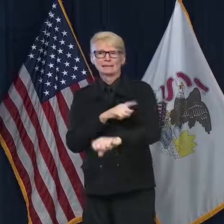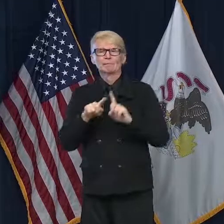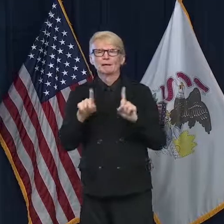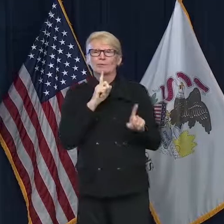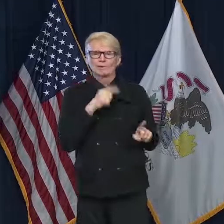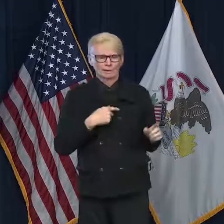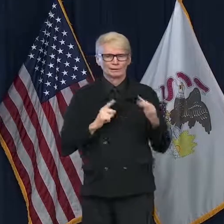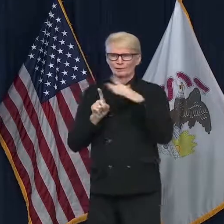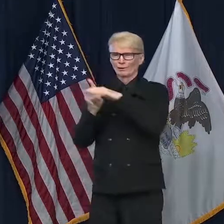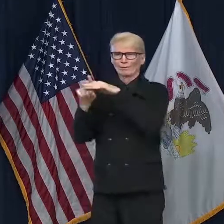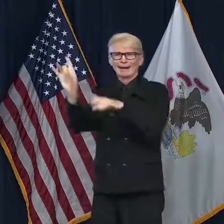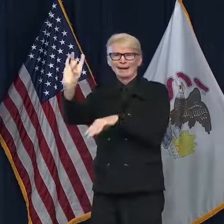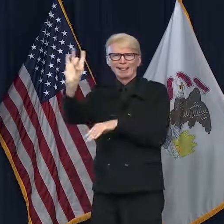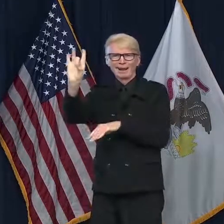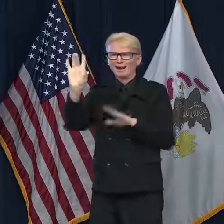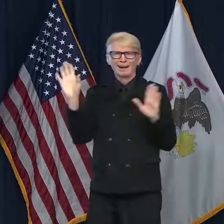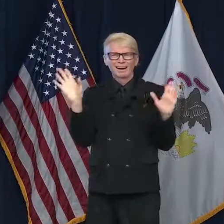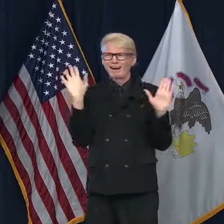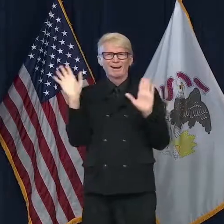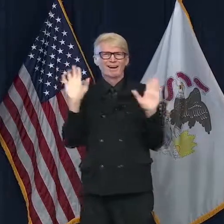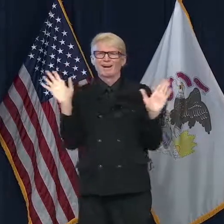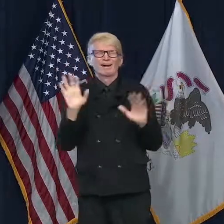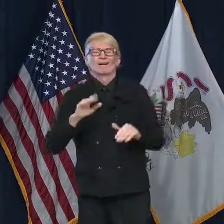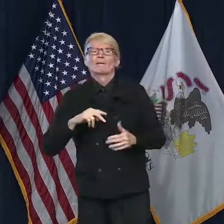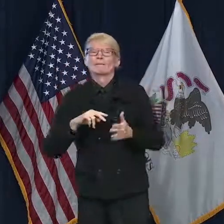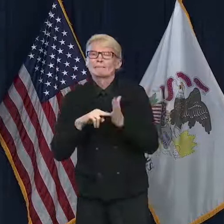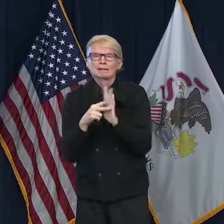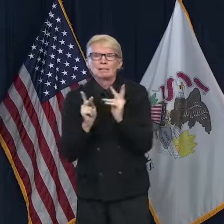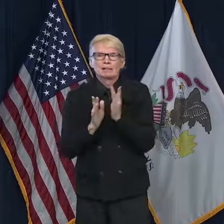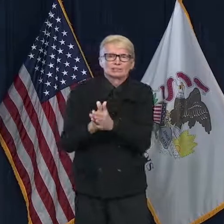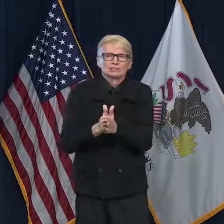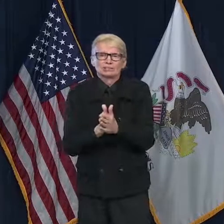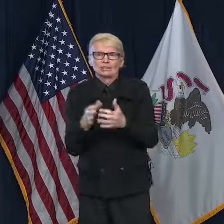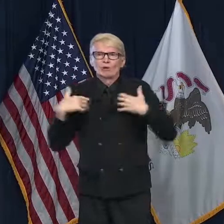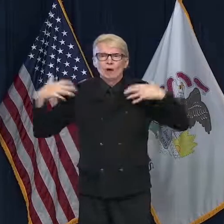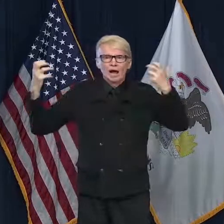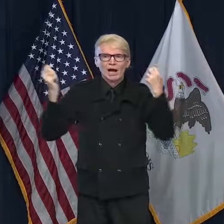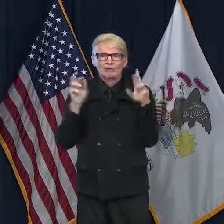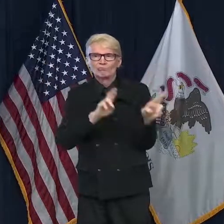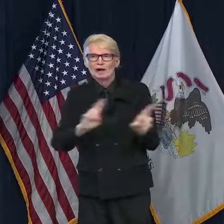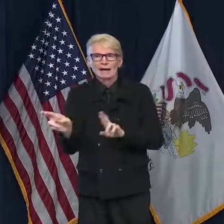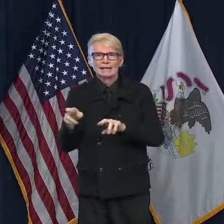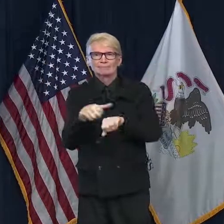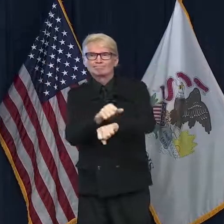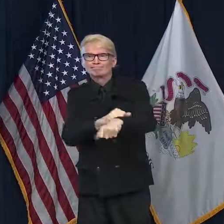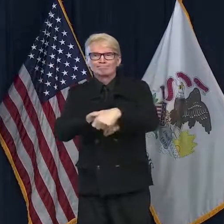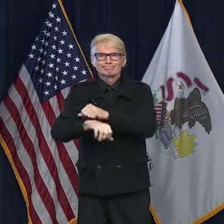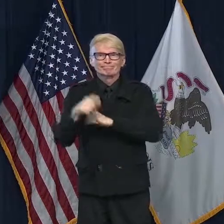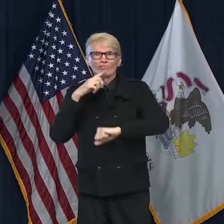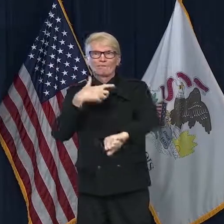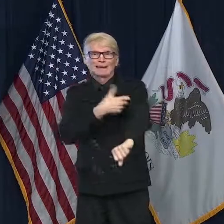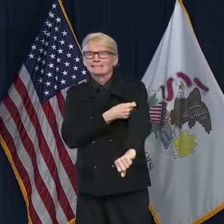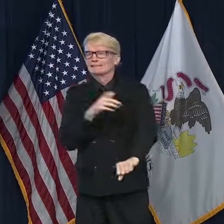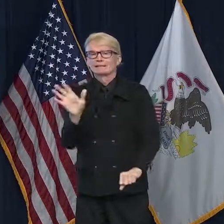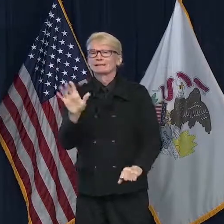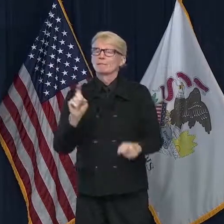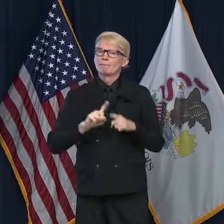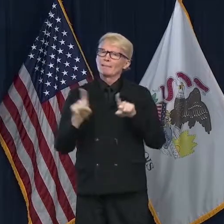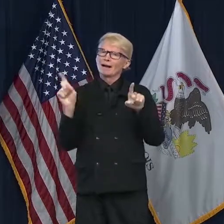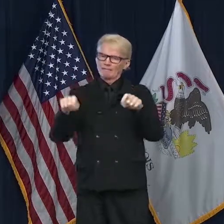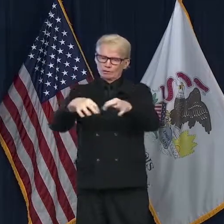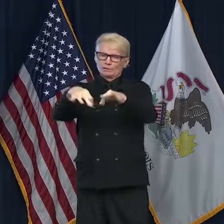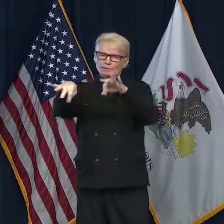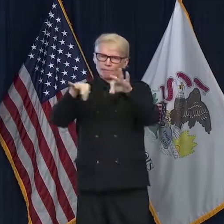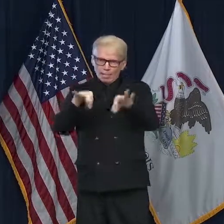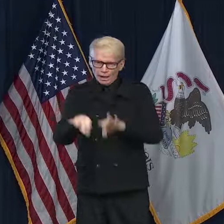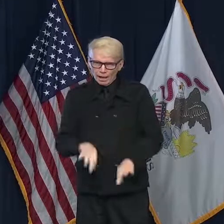need to continue to message, because it's just the eagerness. Everybody's so excited to get this vaccine, but we do need to message to